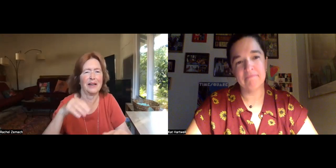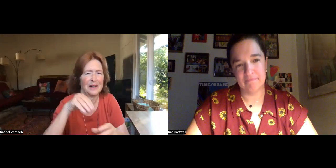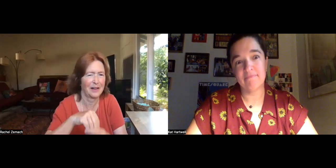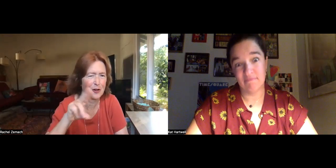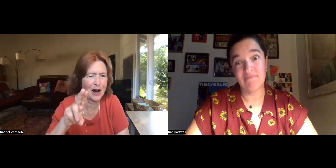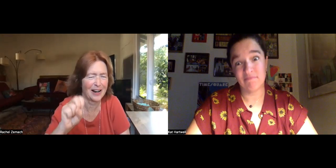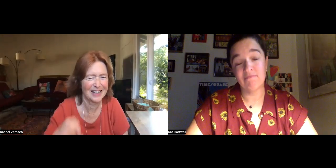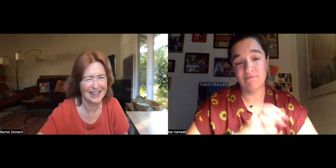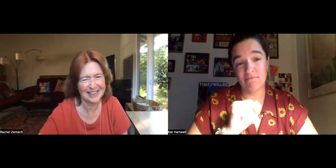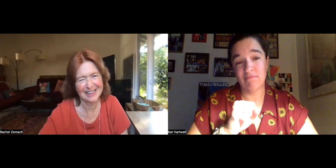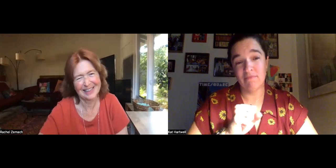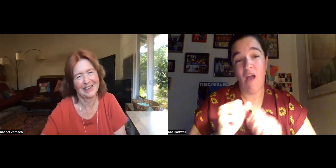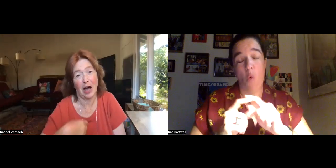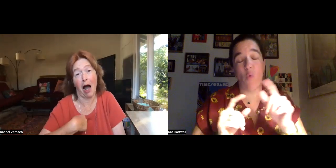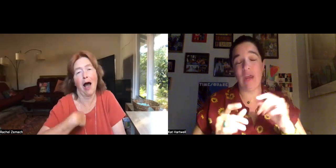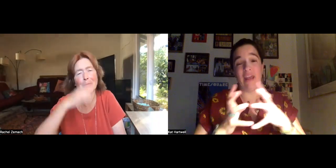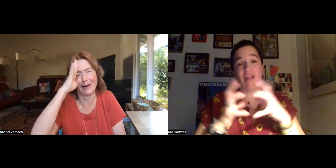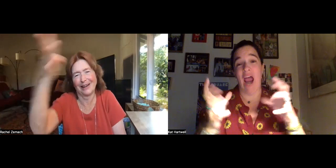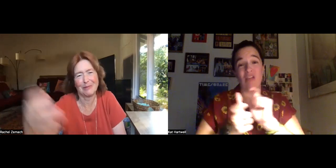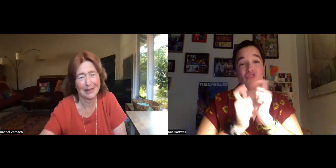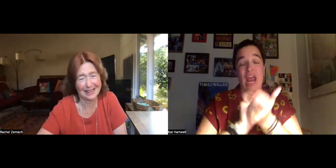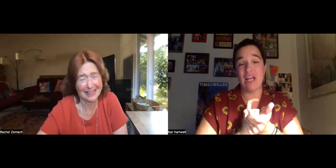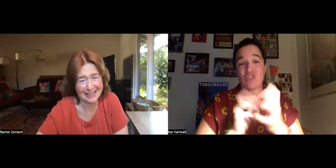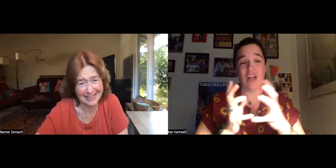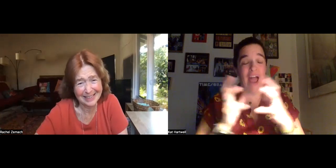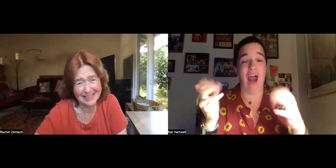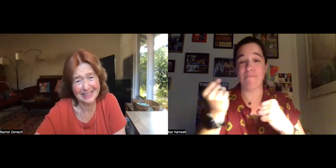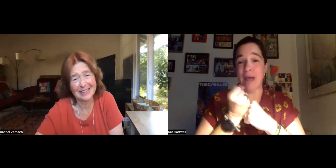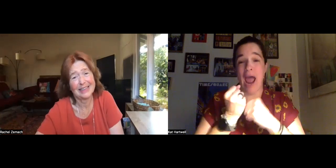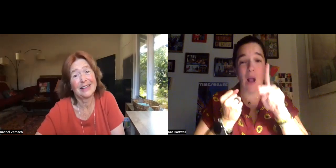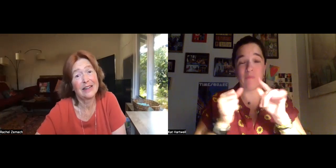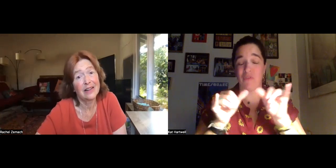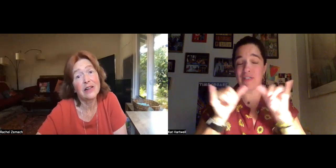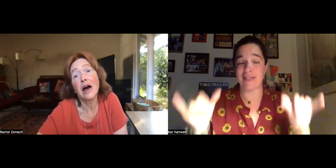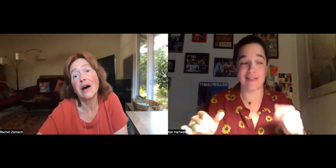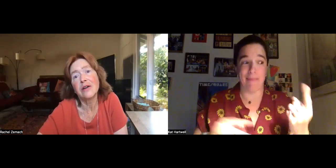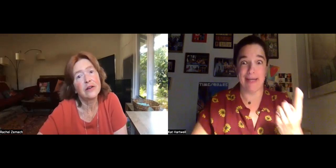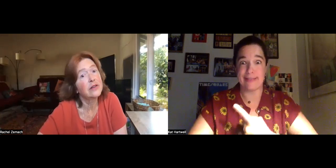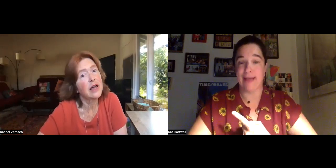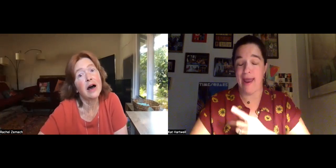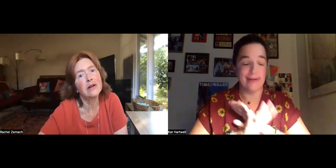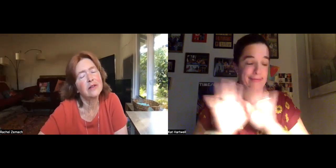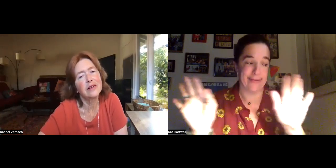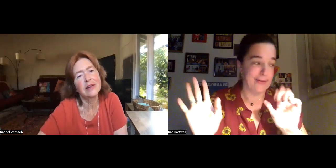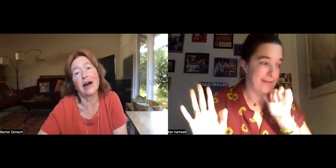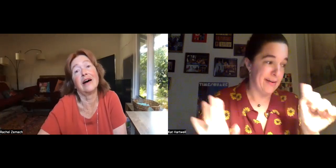that might. You need a lot of change, a lot of backup for the system these Yeah. days. Yeah.